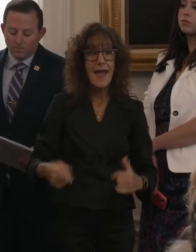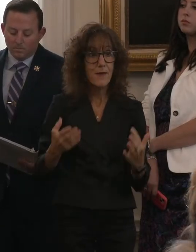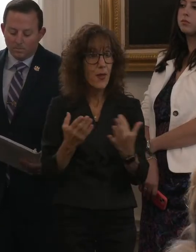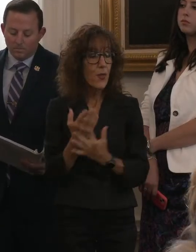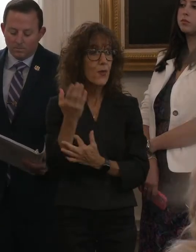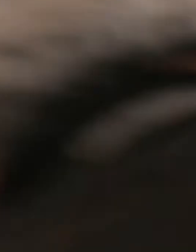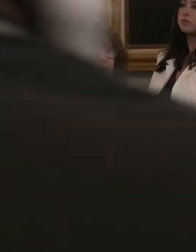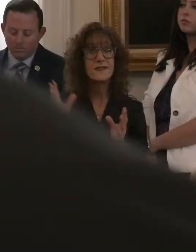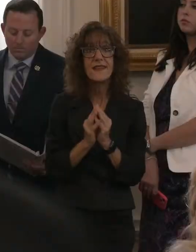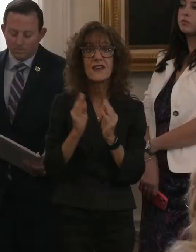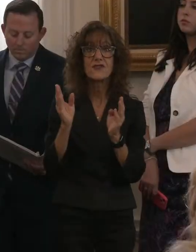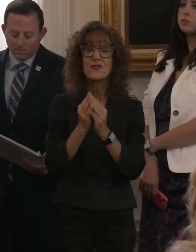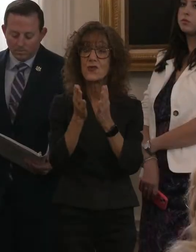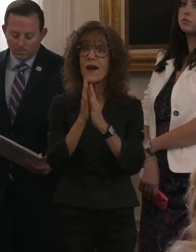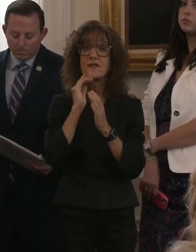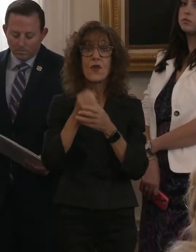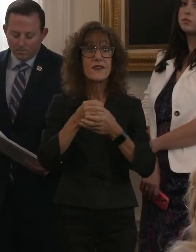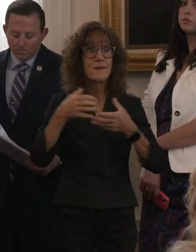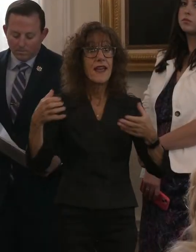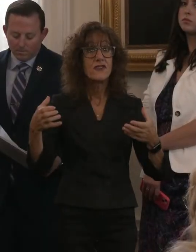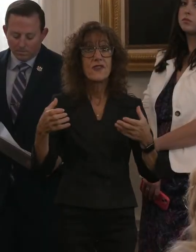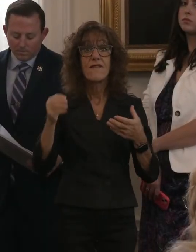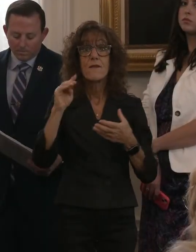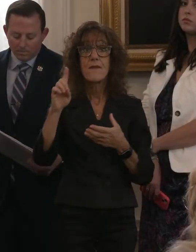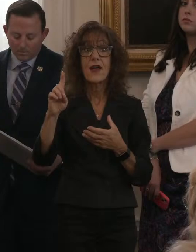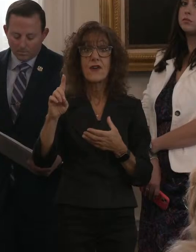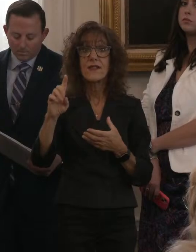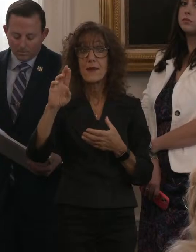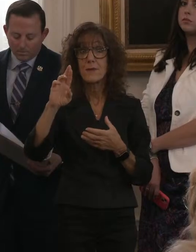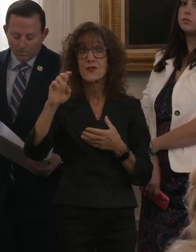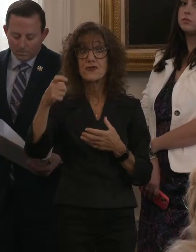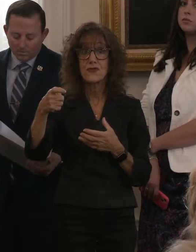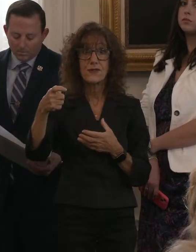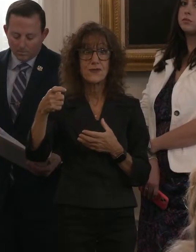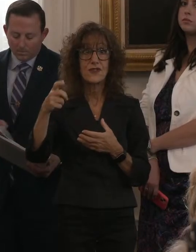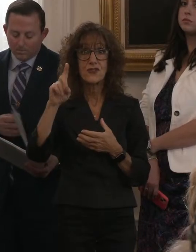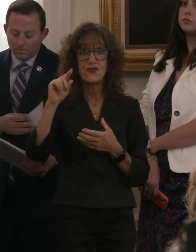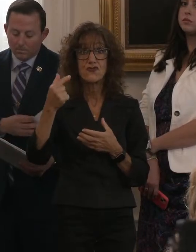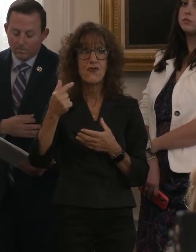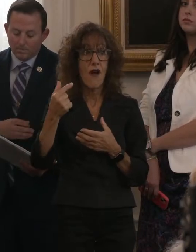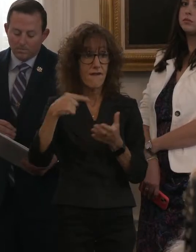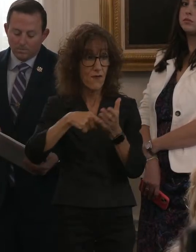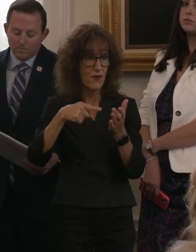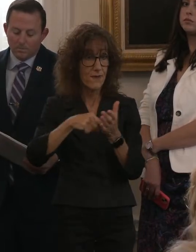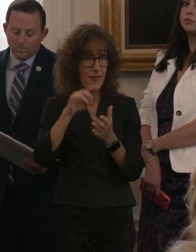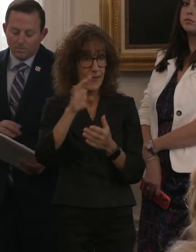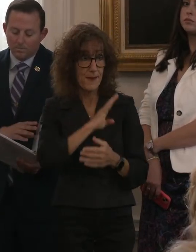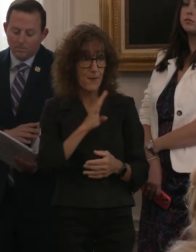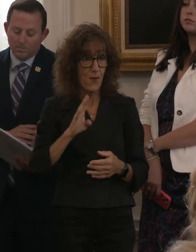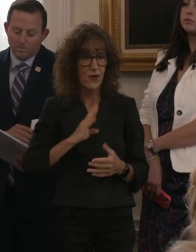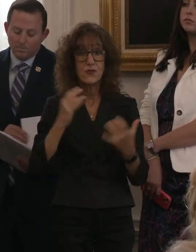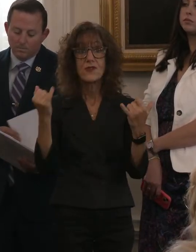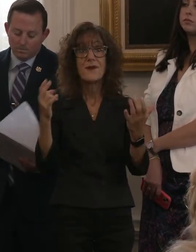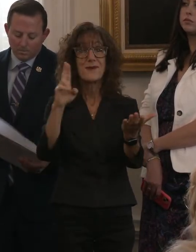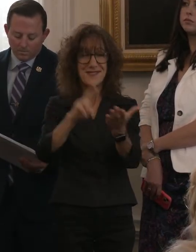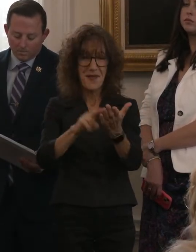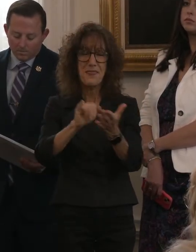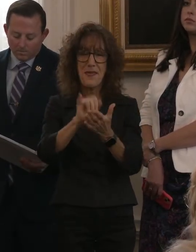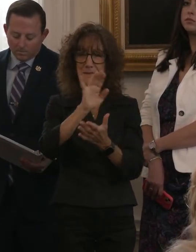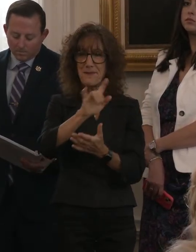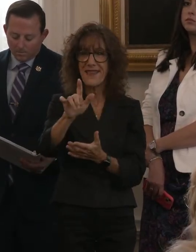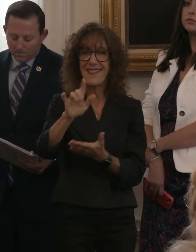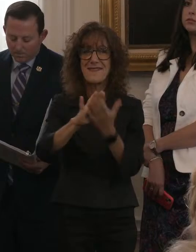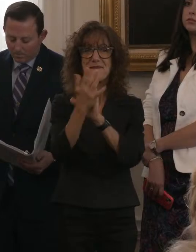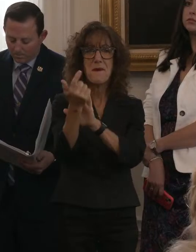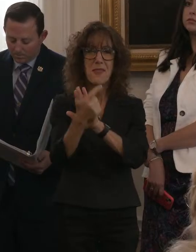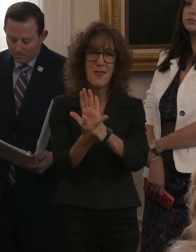session to call for an expansion of the Maryland Prescription Drug Affordability Board, and today we will sign that bill